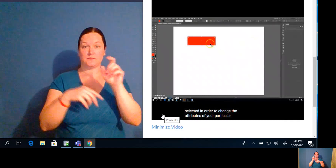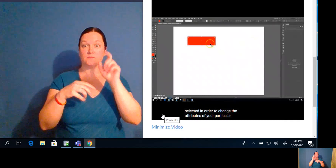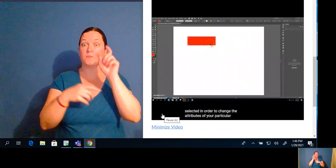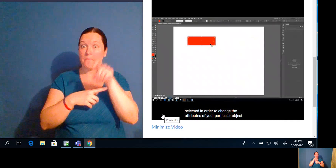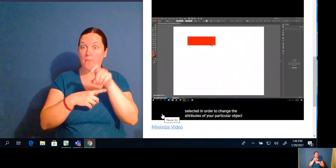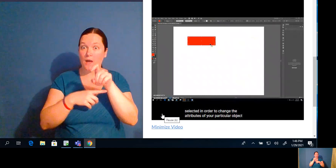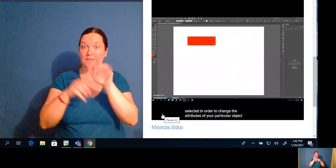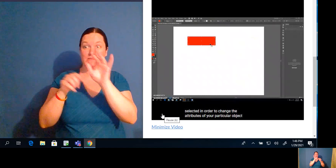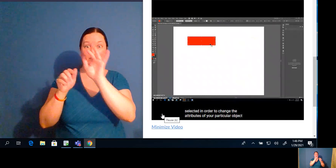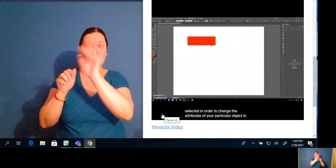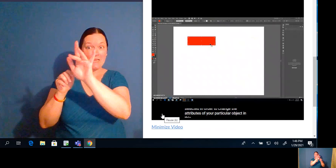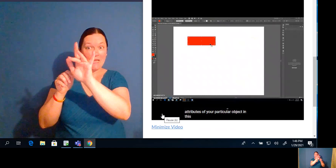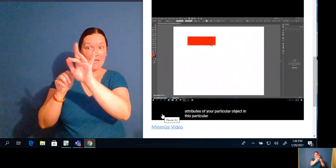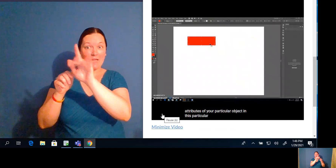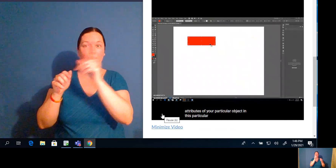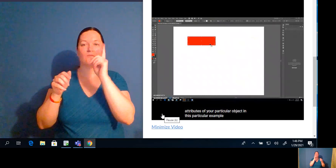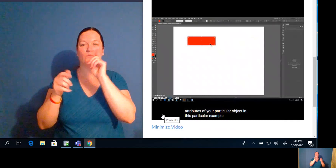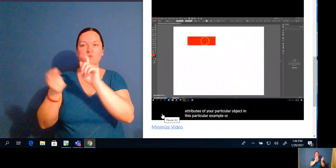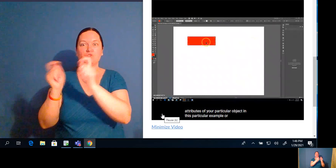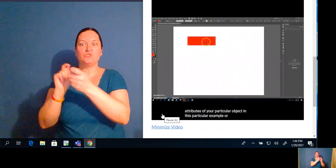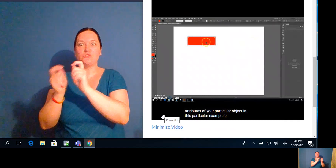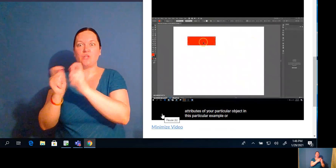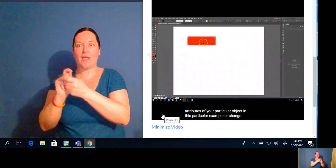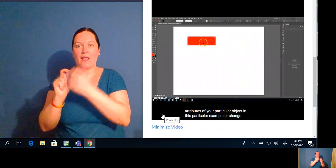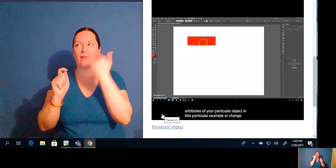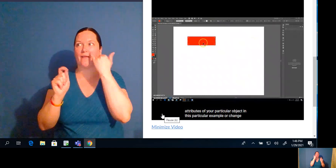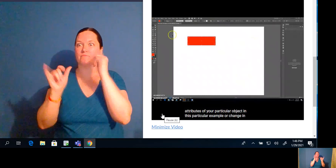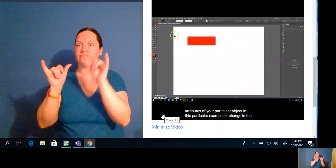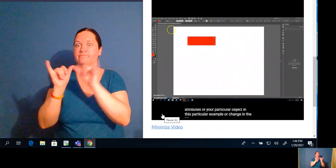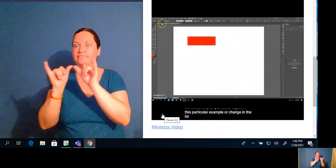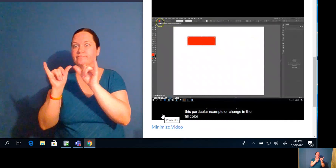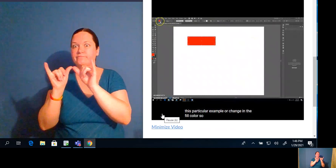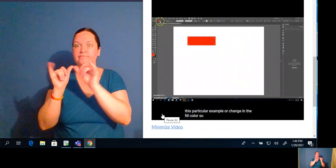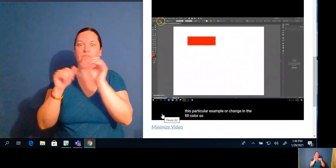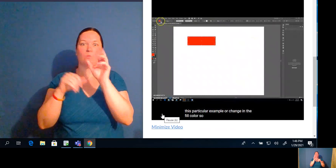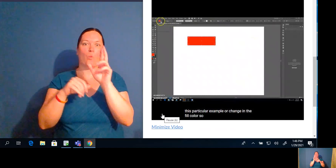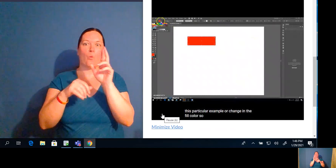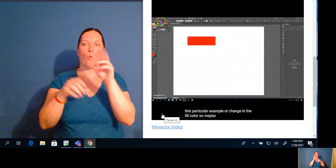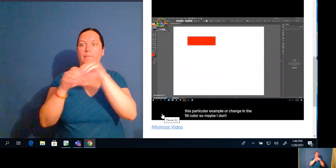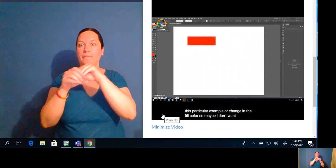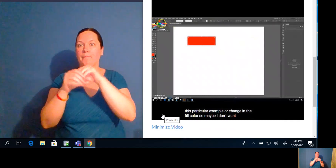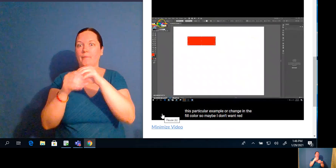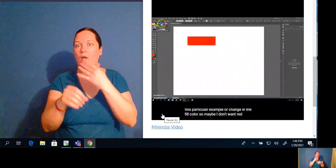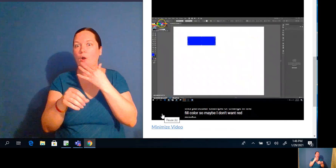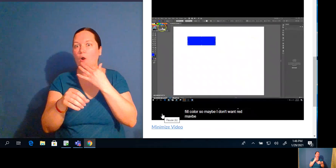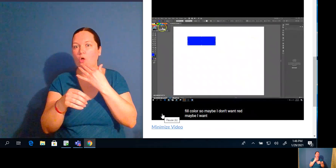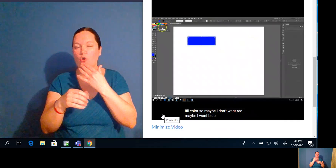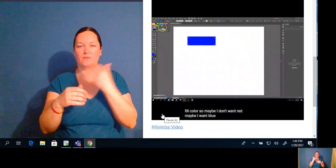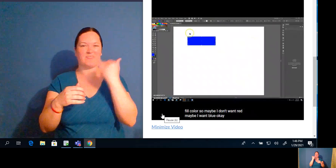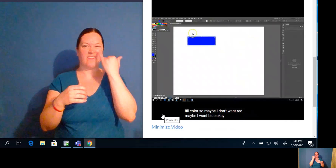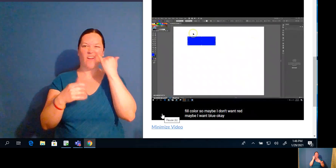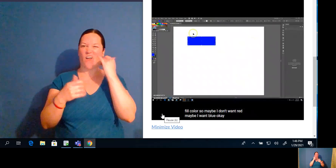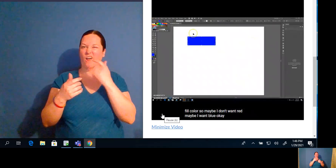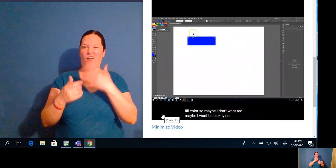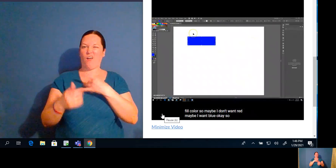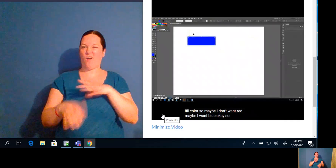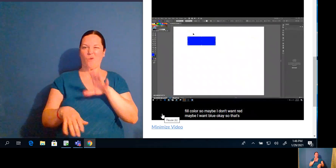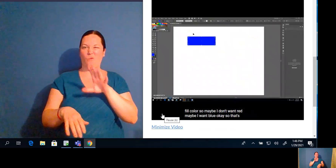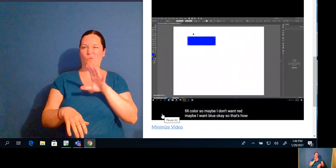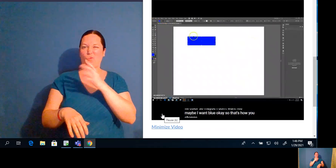of your particular object. In this particular example, we're changing the fill color. So maybe I don't want red, maybe I want